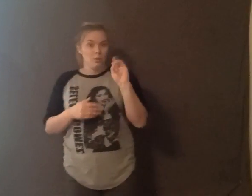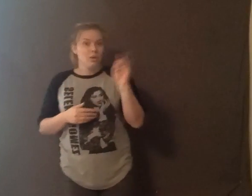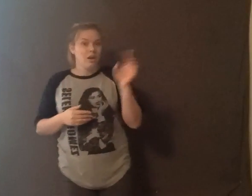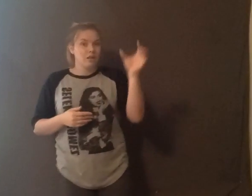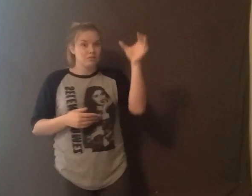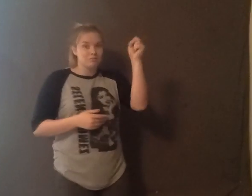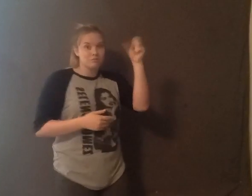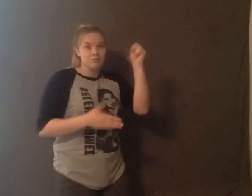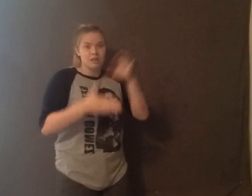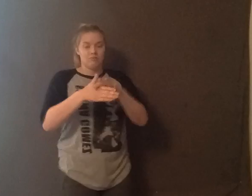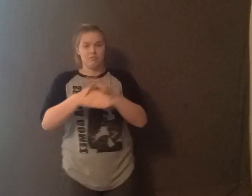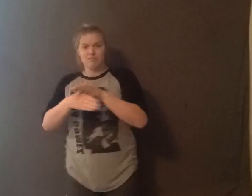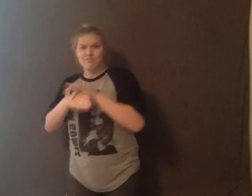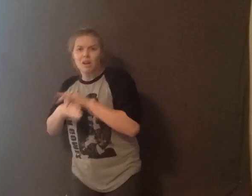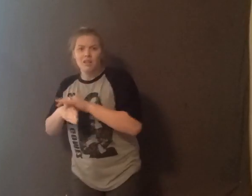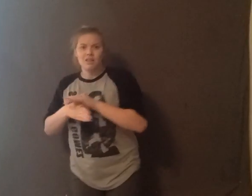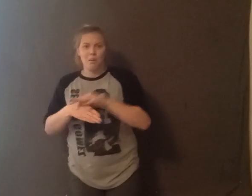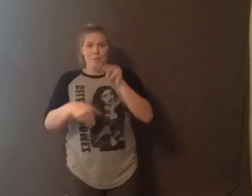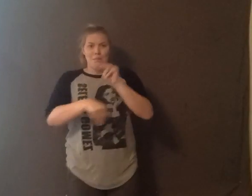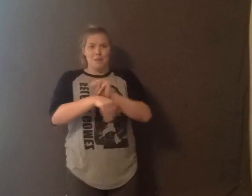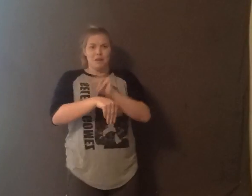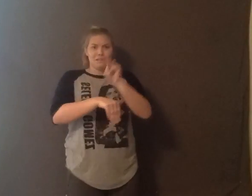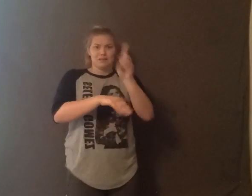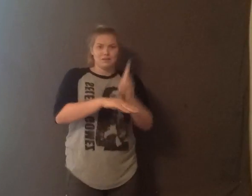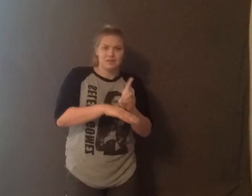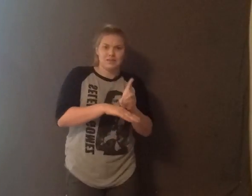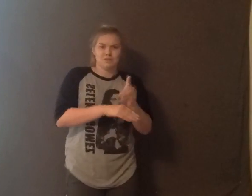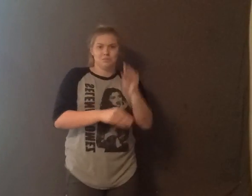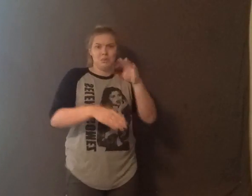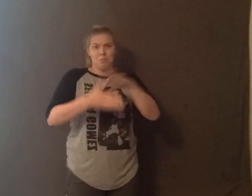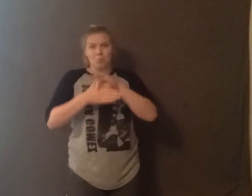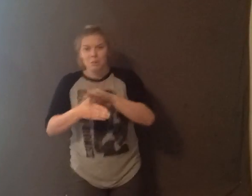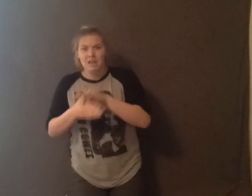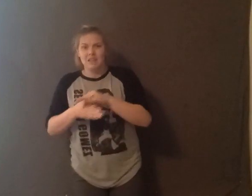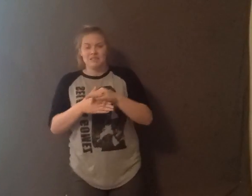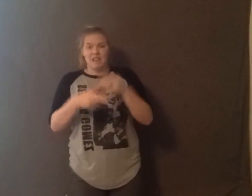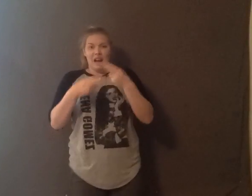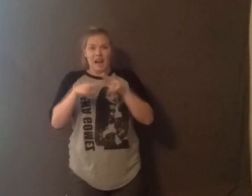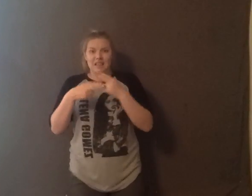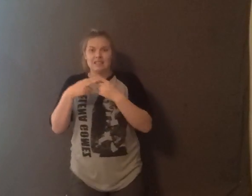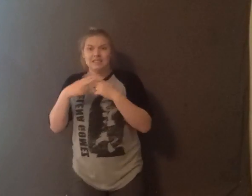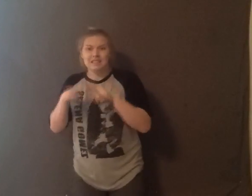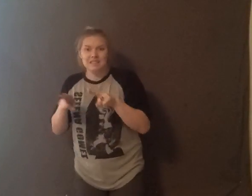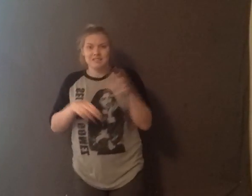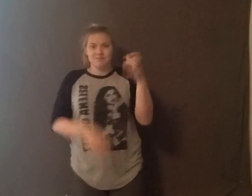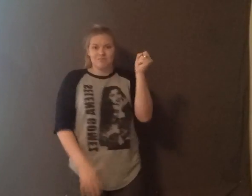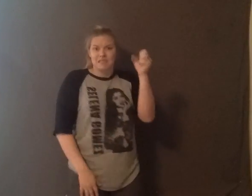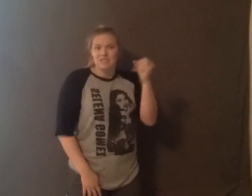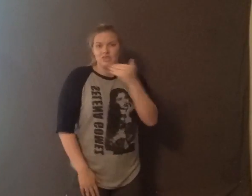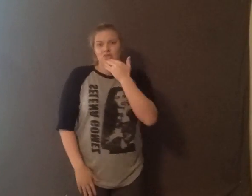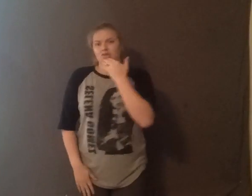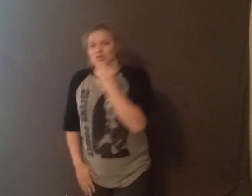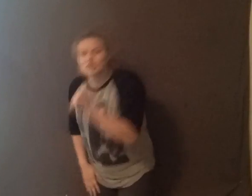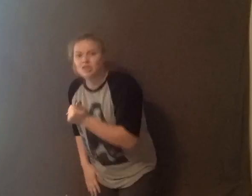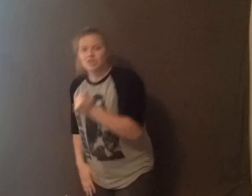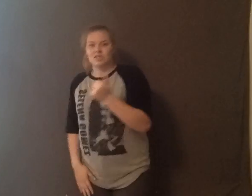Meat Institute, the National Dairy Board, the National Livestock and Meat Board, the American Egg Board, Dannon, candy and sugar companies, Coca-Cola, and Anheuser, just